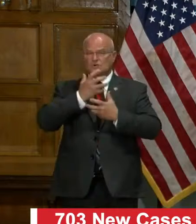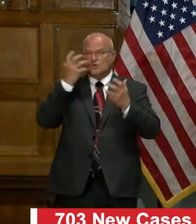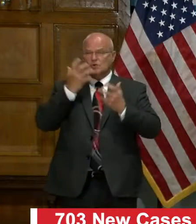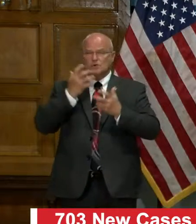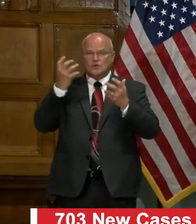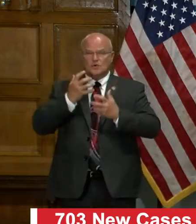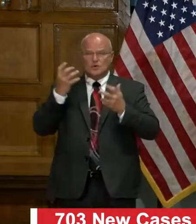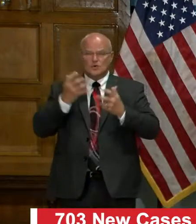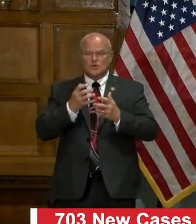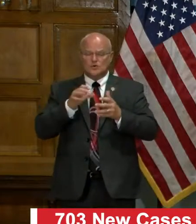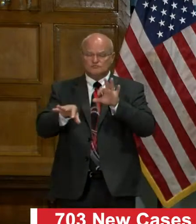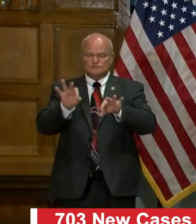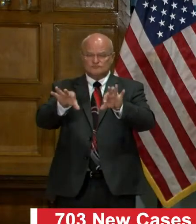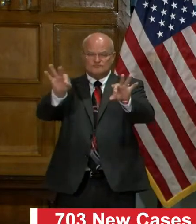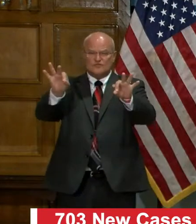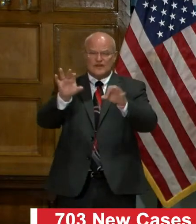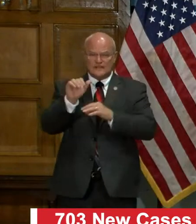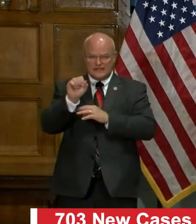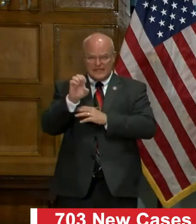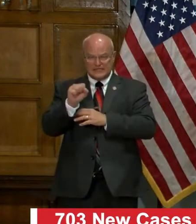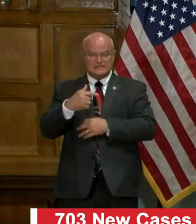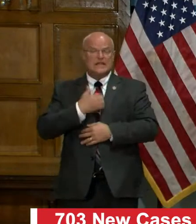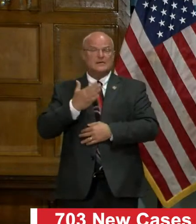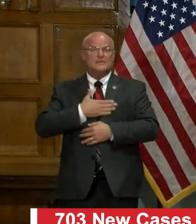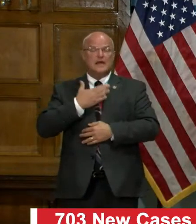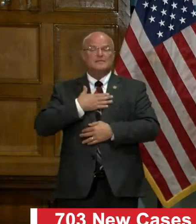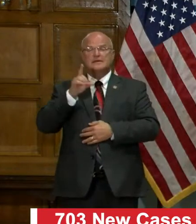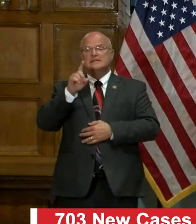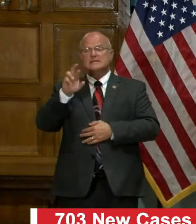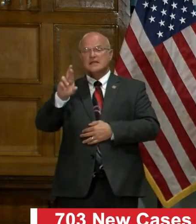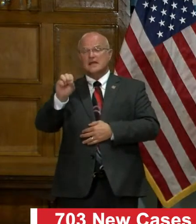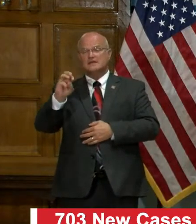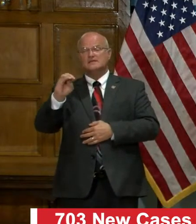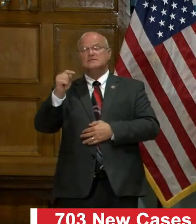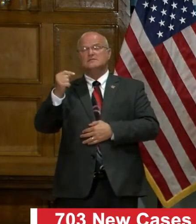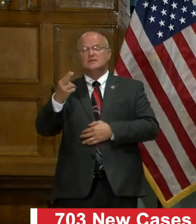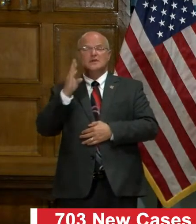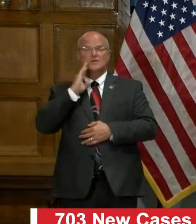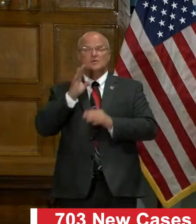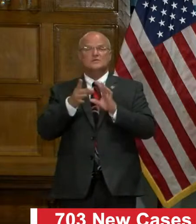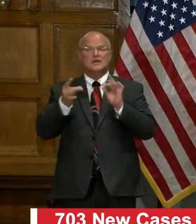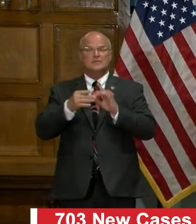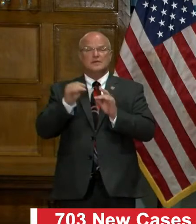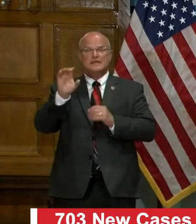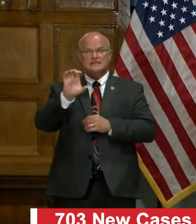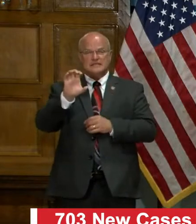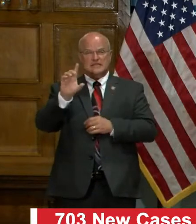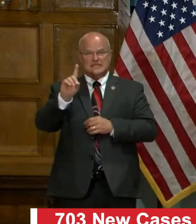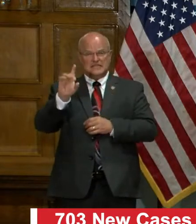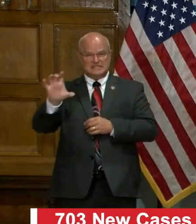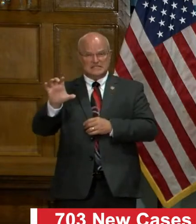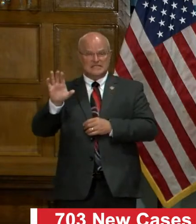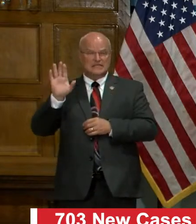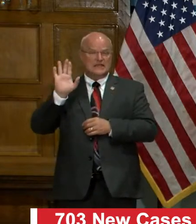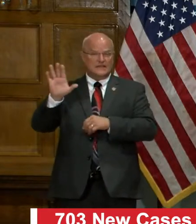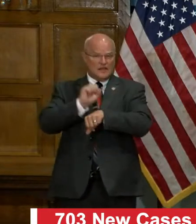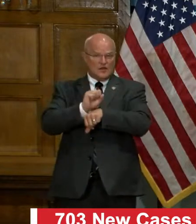running these cases down, and I'm delighted that Dr. Smith will be able to talk about the CDC and their work in